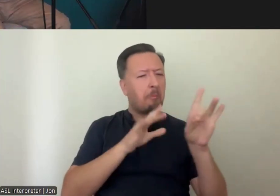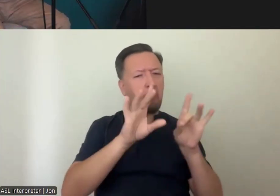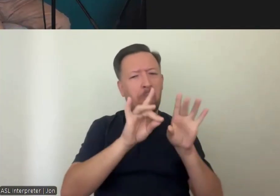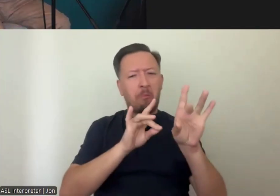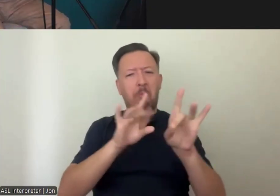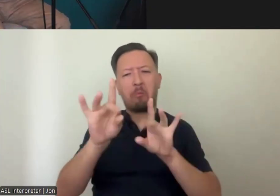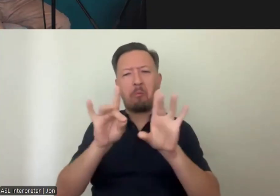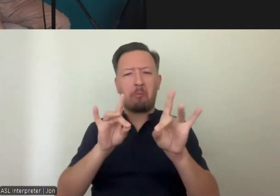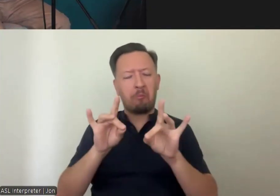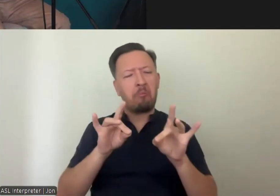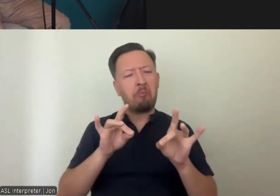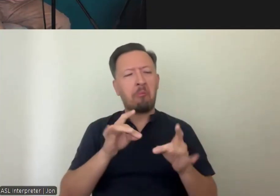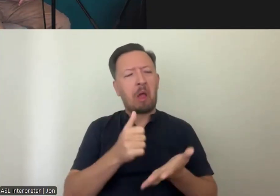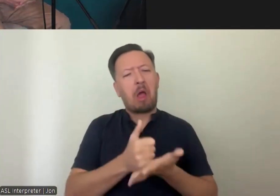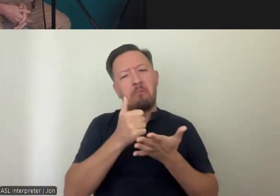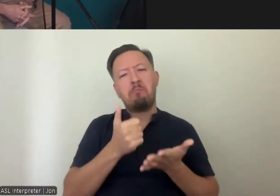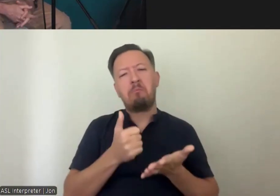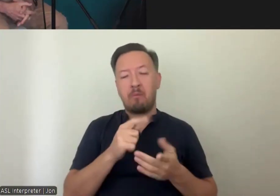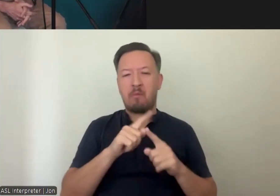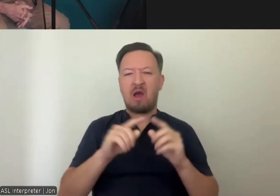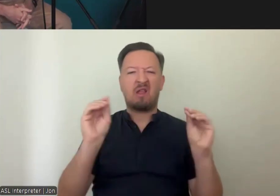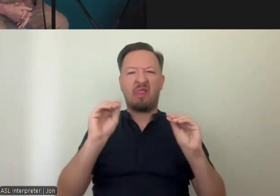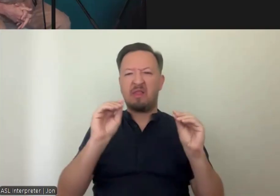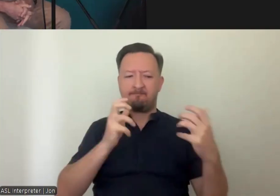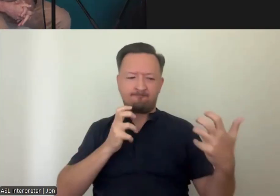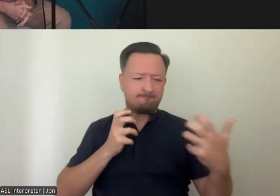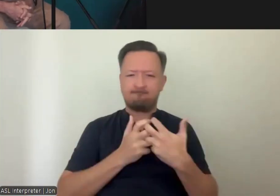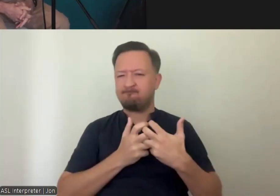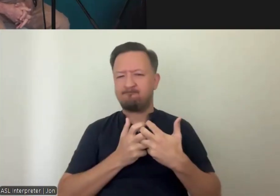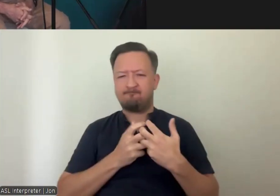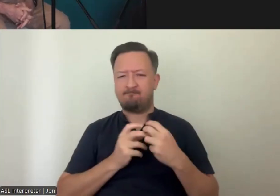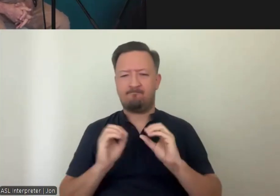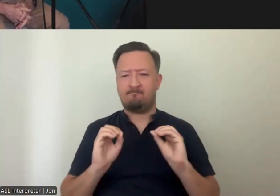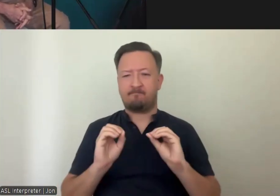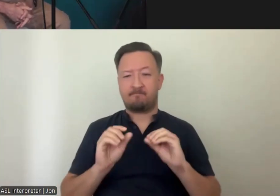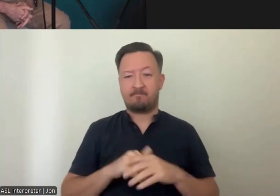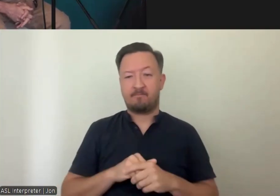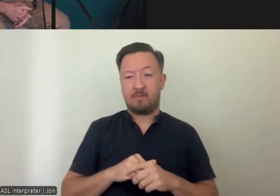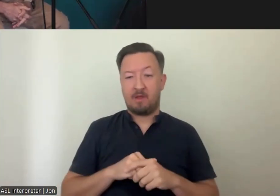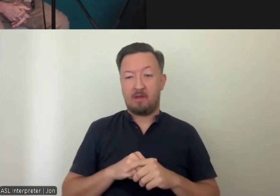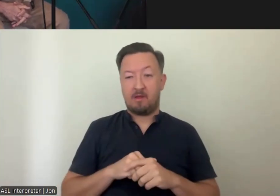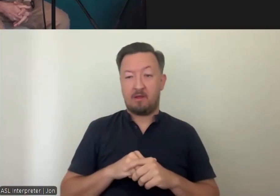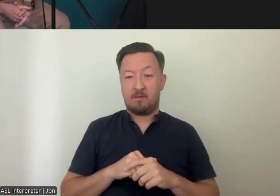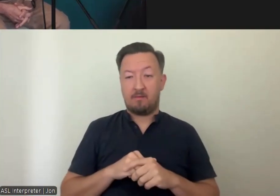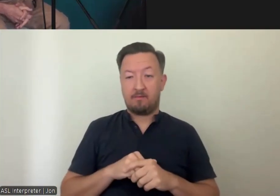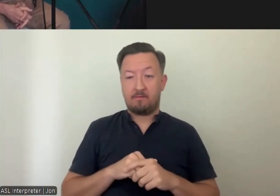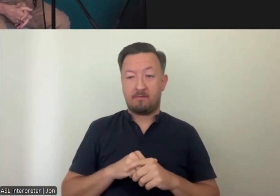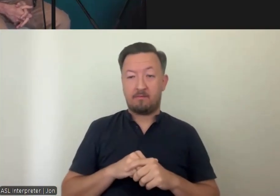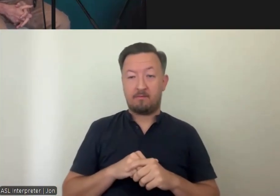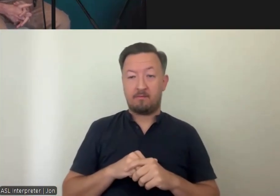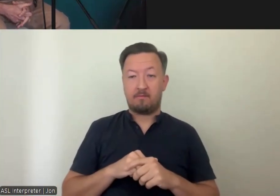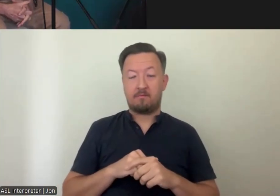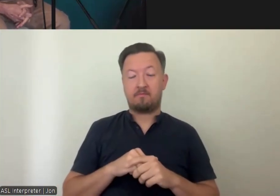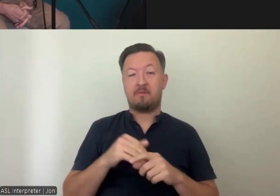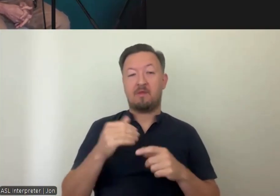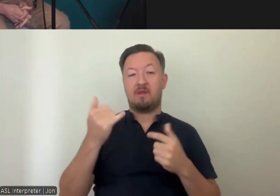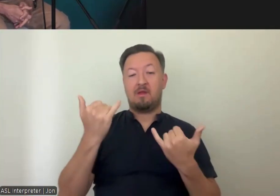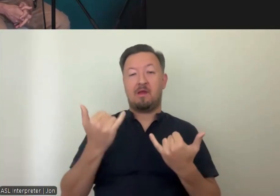of them really clicked. Then one day, on what at the time was called Twitter, now called